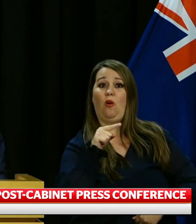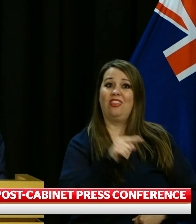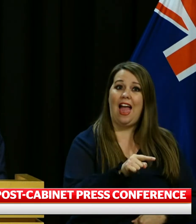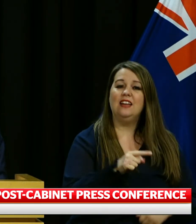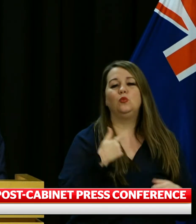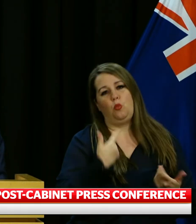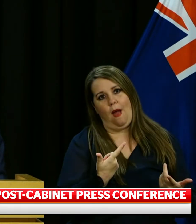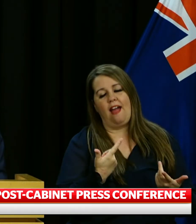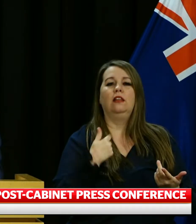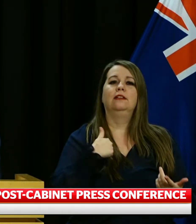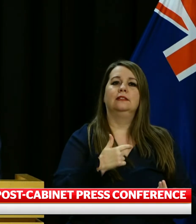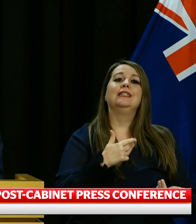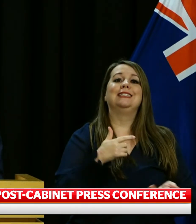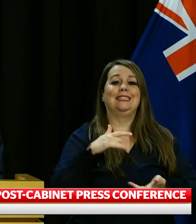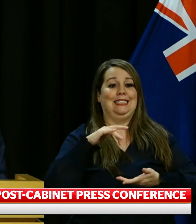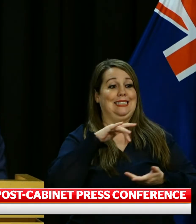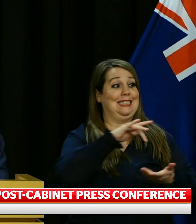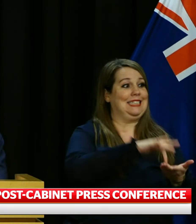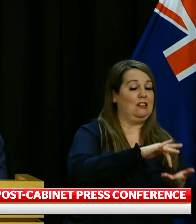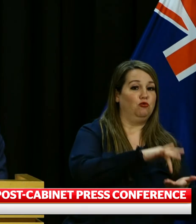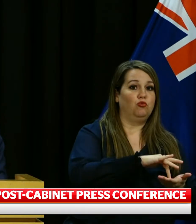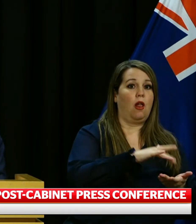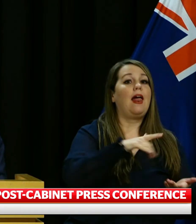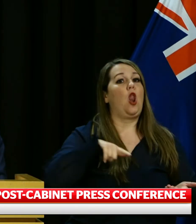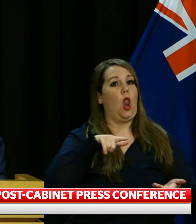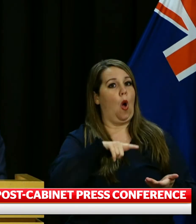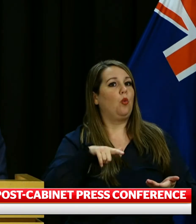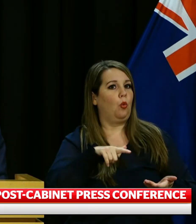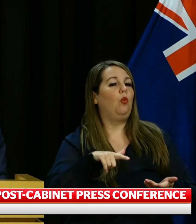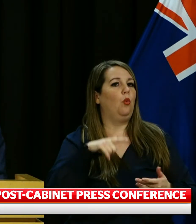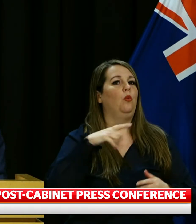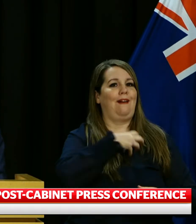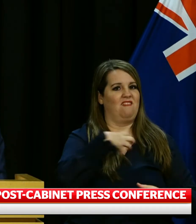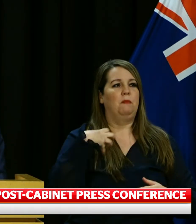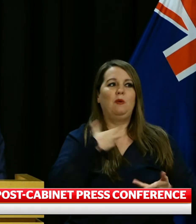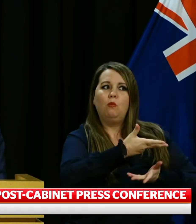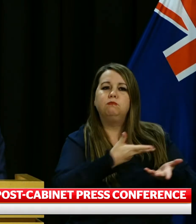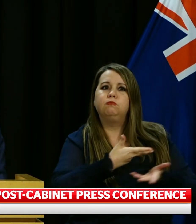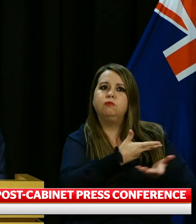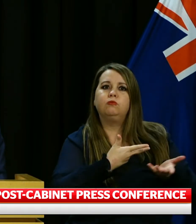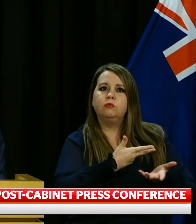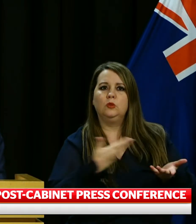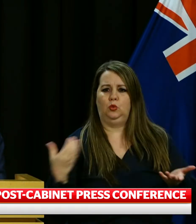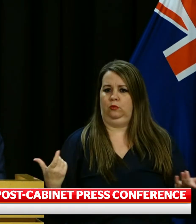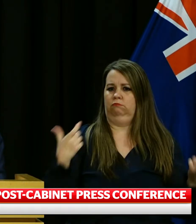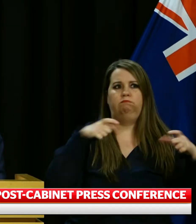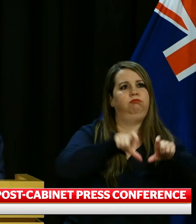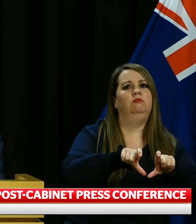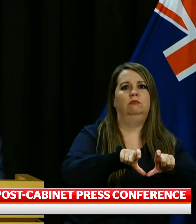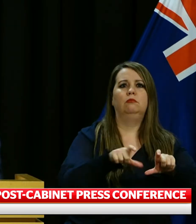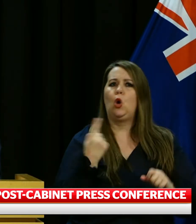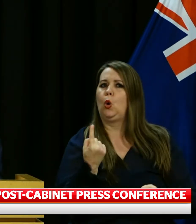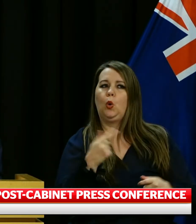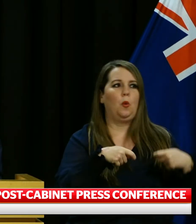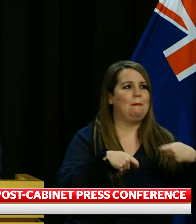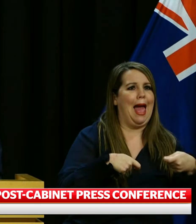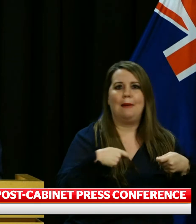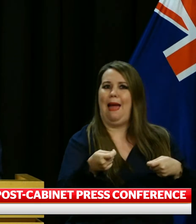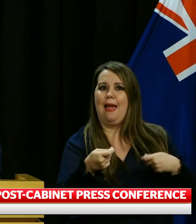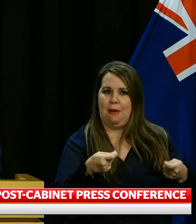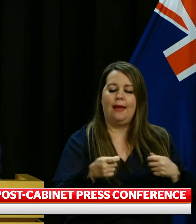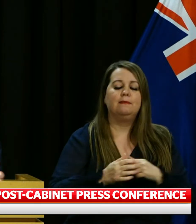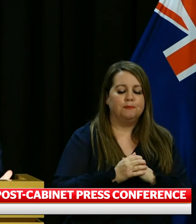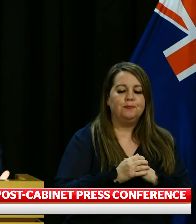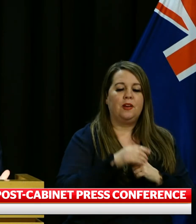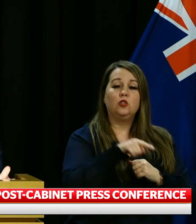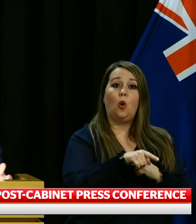between central and local government. But if you look at the announcement we made in the weekend, we're recognising that to rebuild, in some cases this